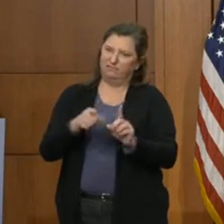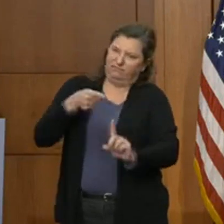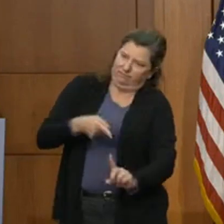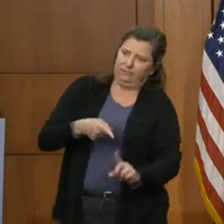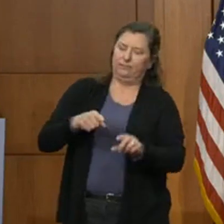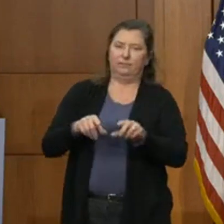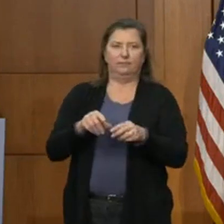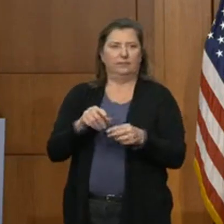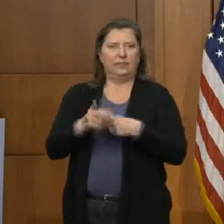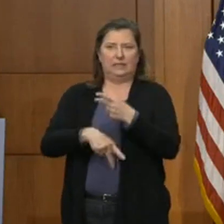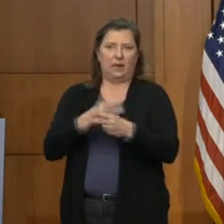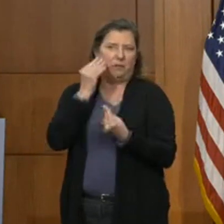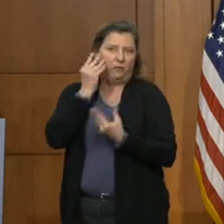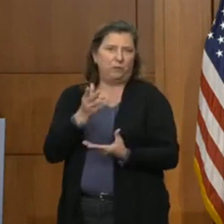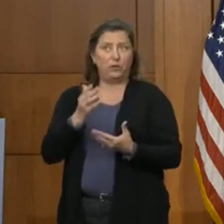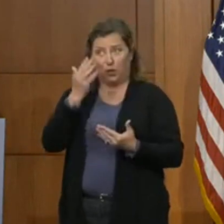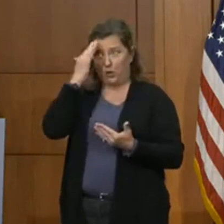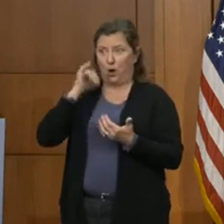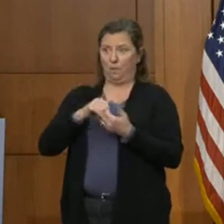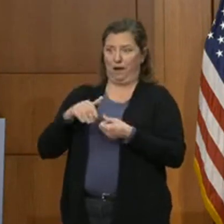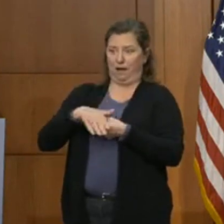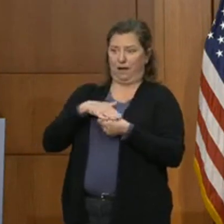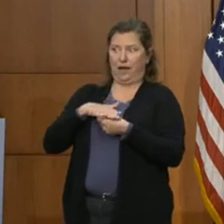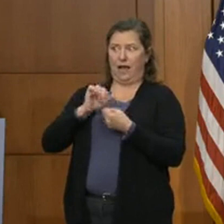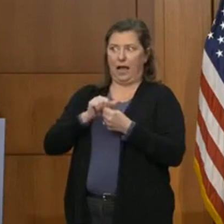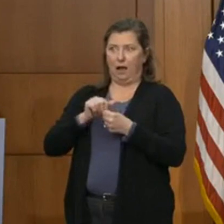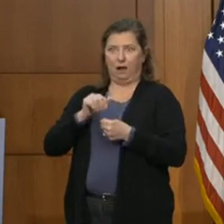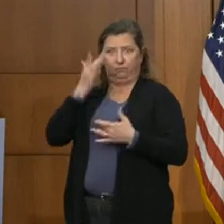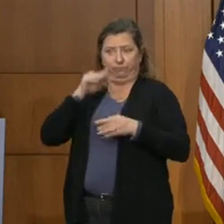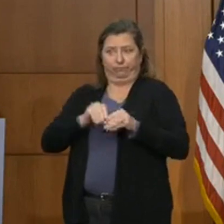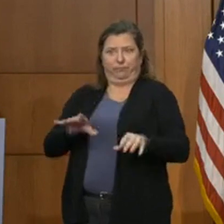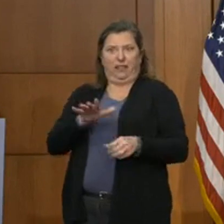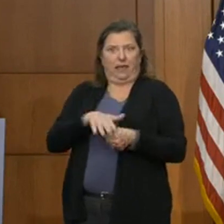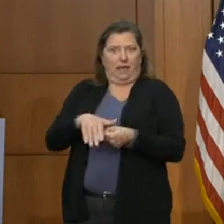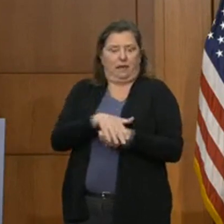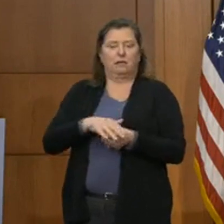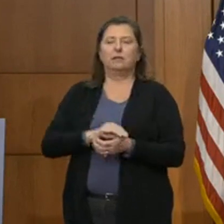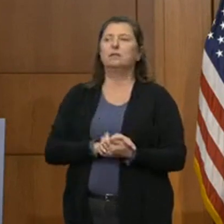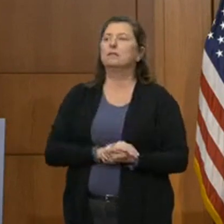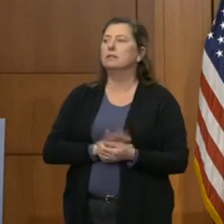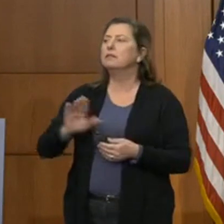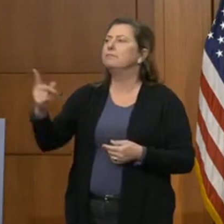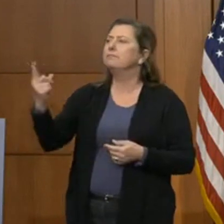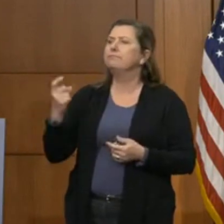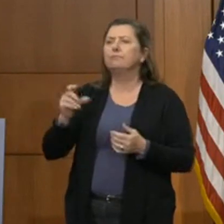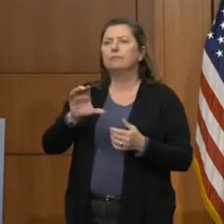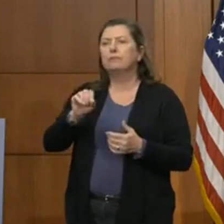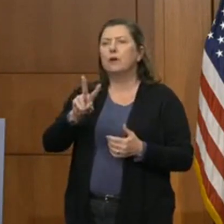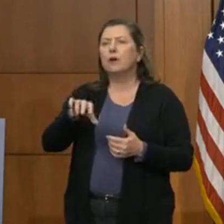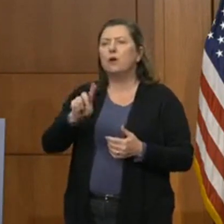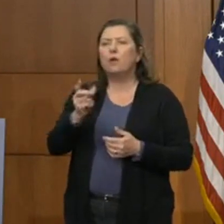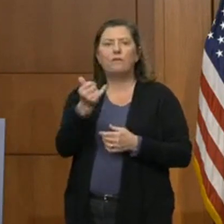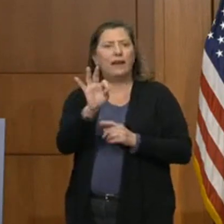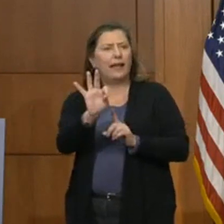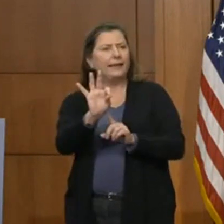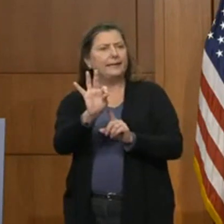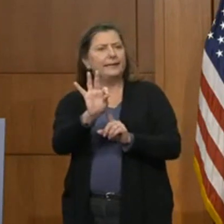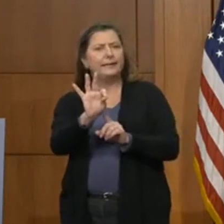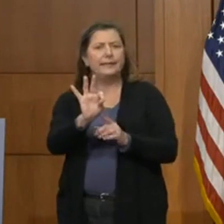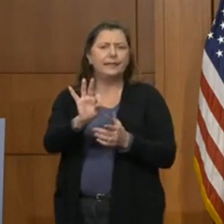so they know how COVID-19 is impacting their communities. The question is about how COVID-19